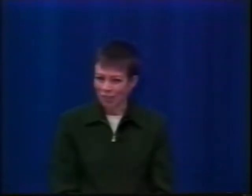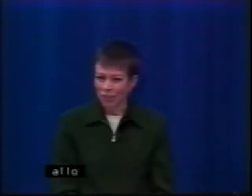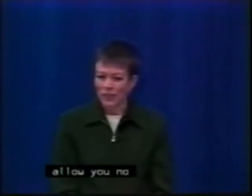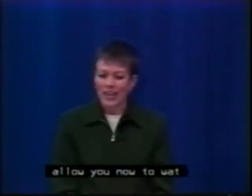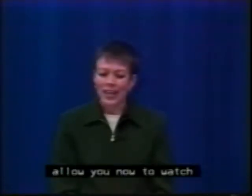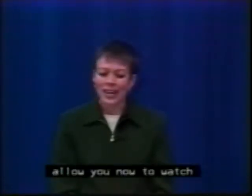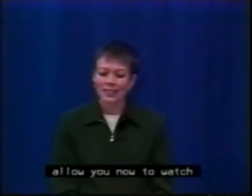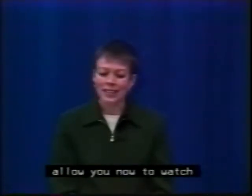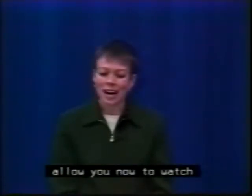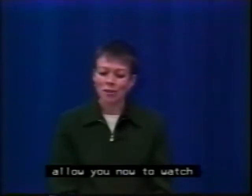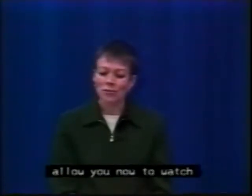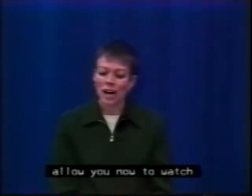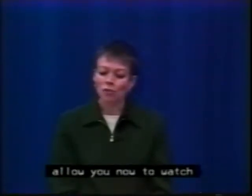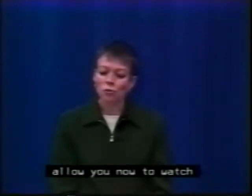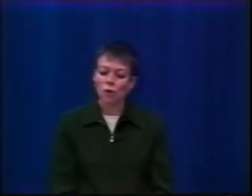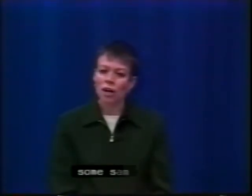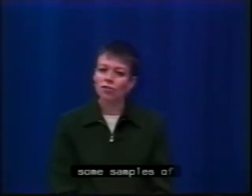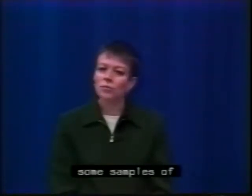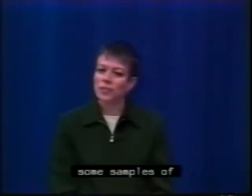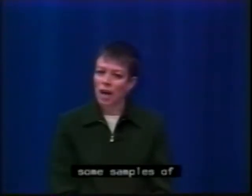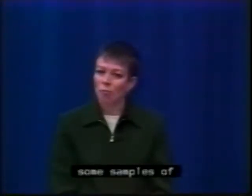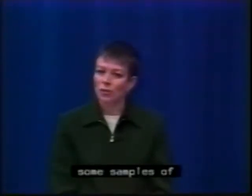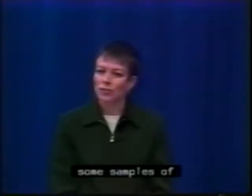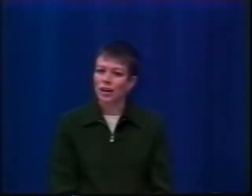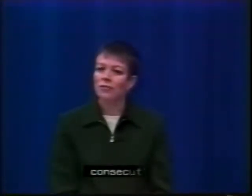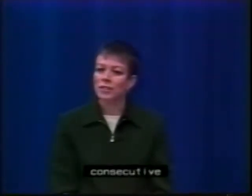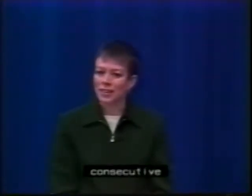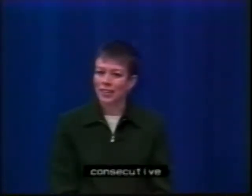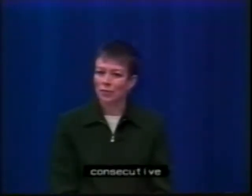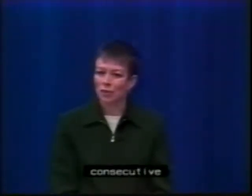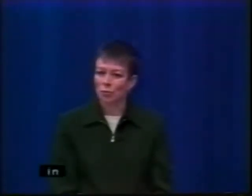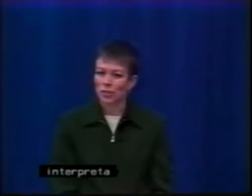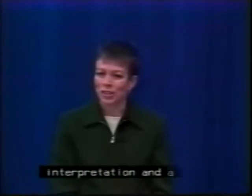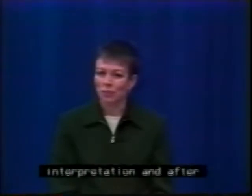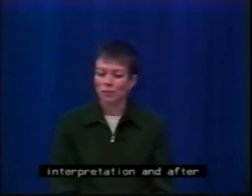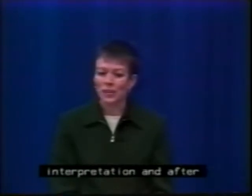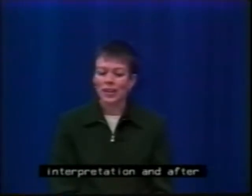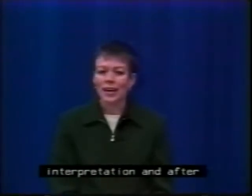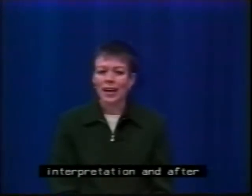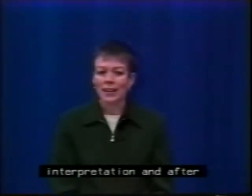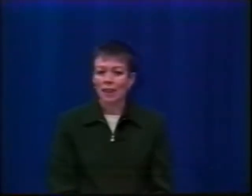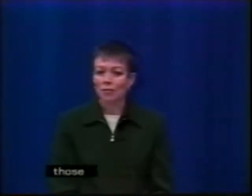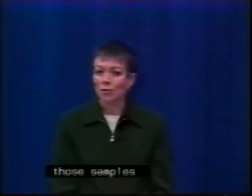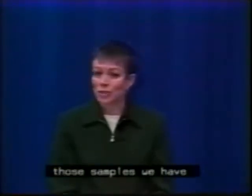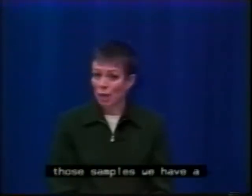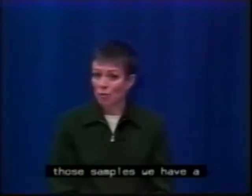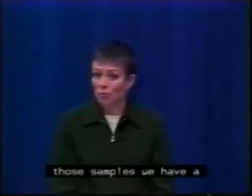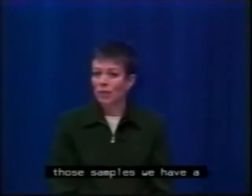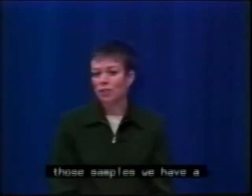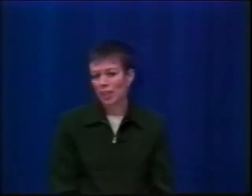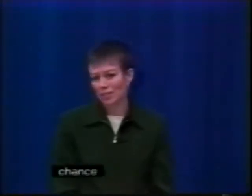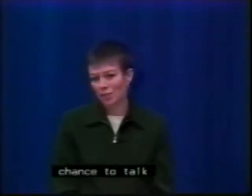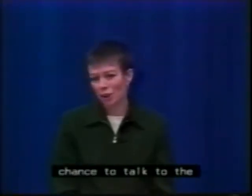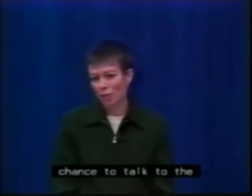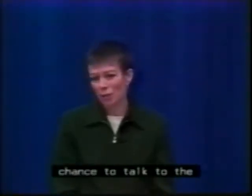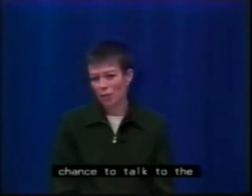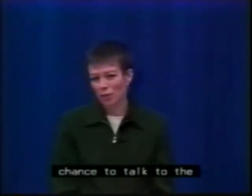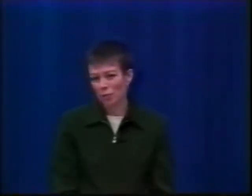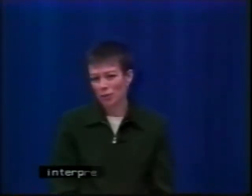lecture and allow you now to watch some samples of consecutive interpretation. And after those samples, we'll have a chance to talk with the interpreters